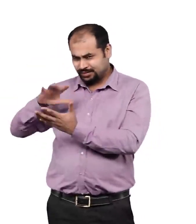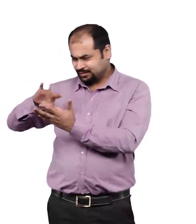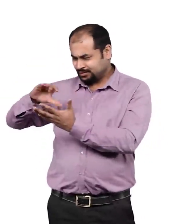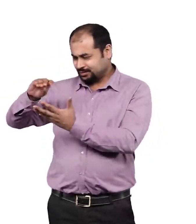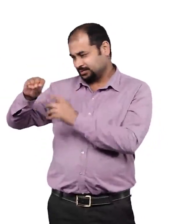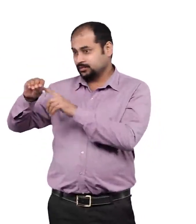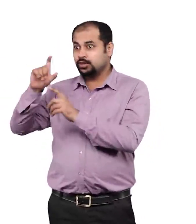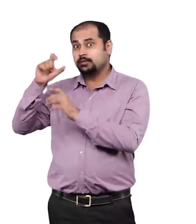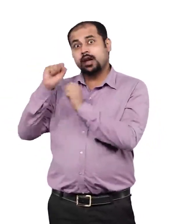hands, pans.